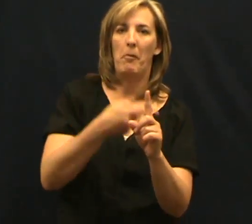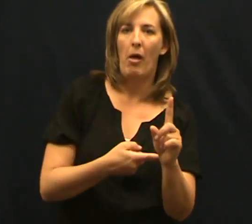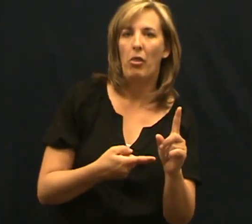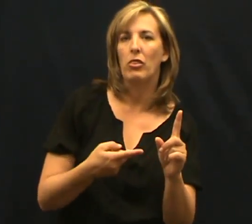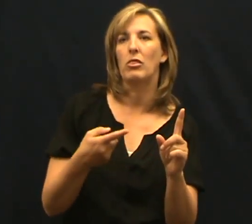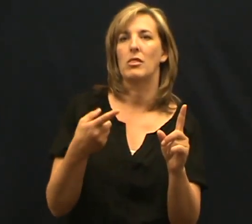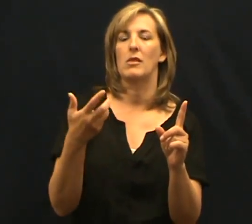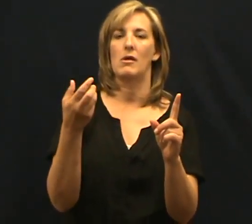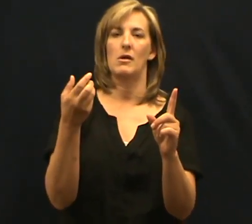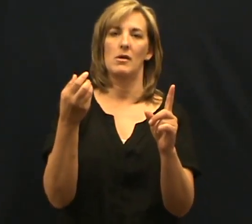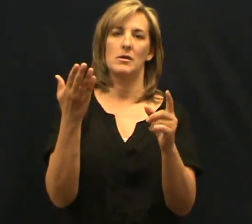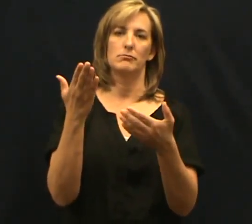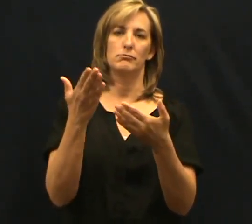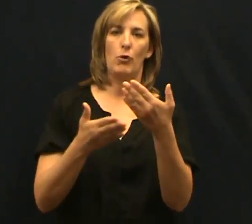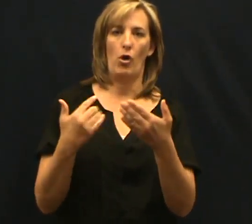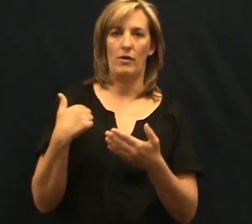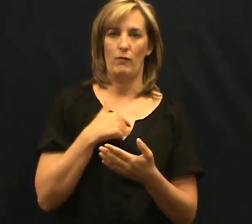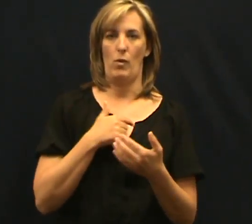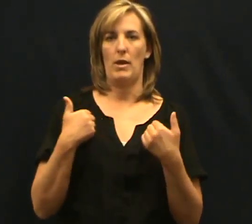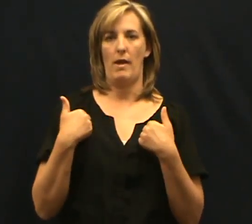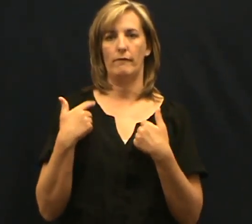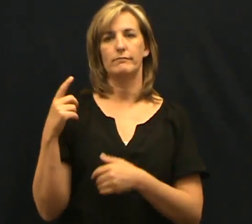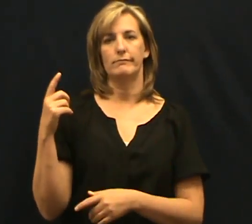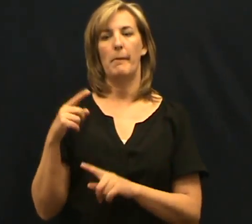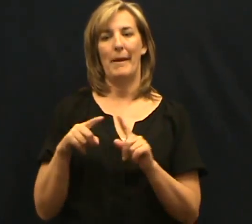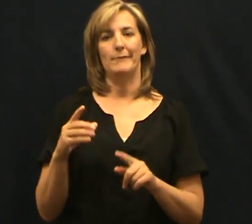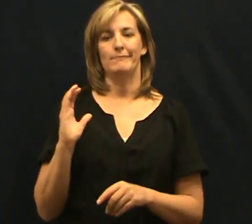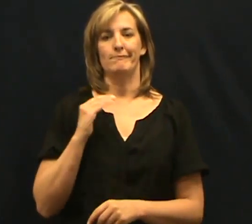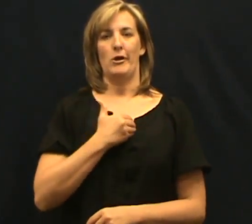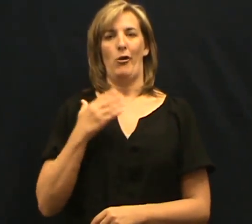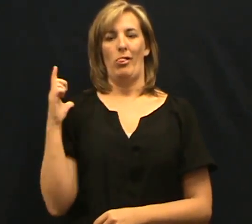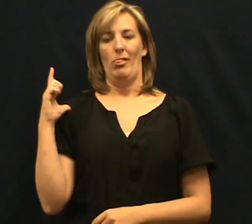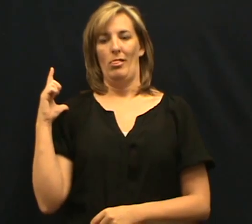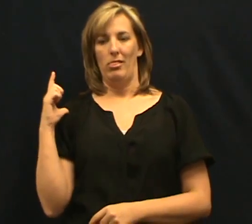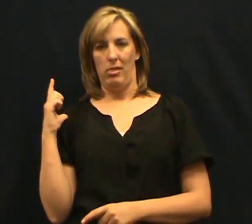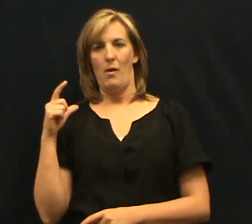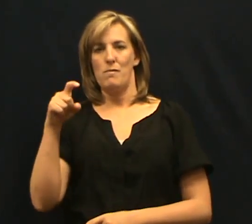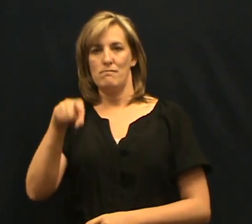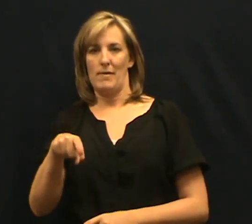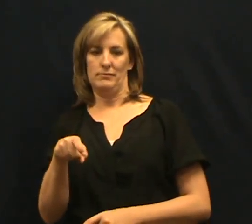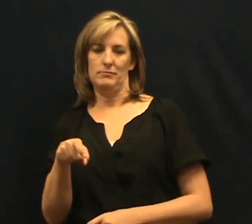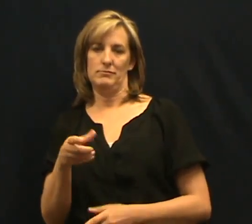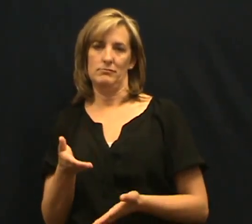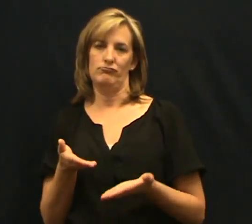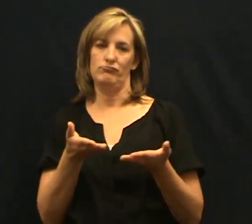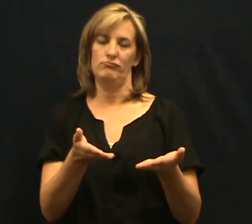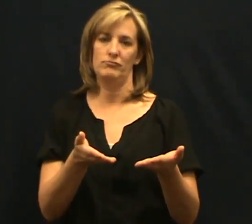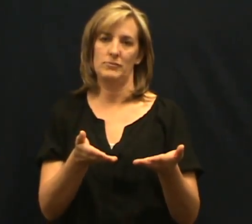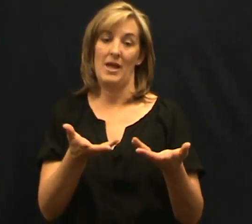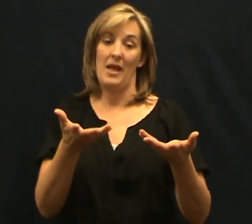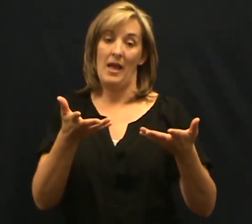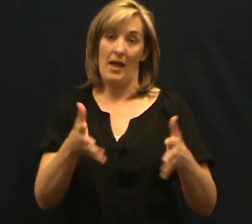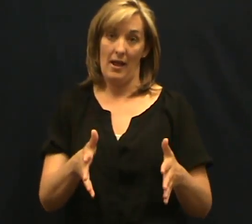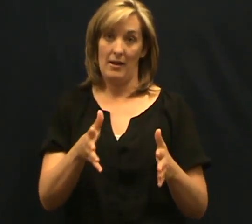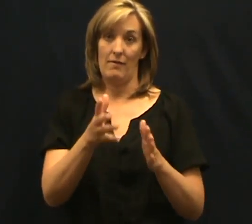this, what we have a liability to deliver. And so as of the end of the period, we would need to make an